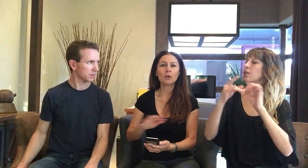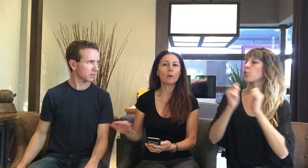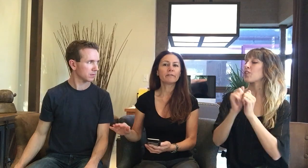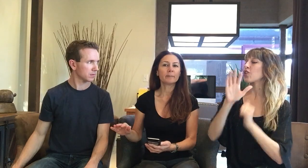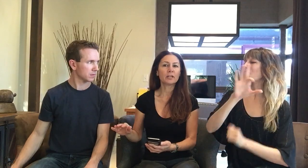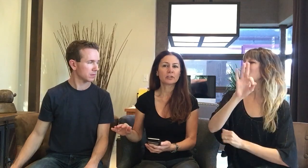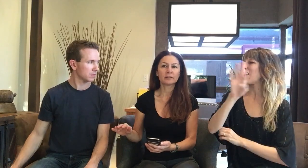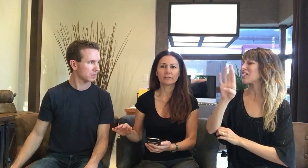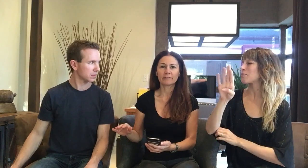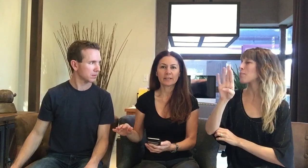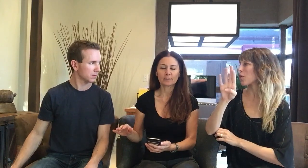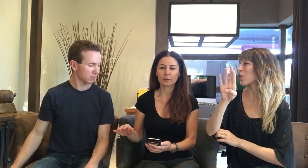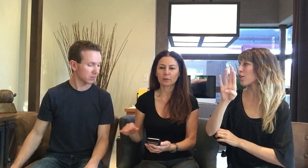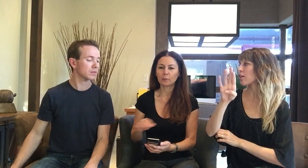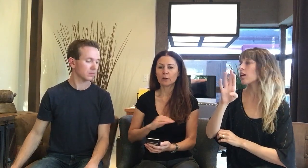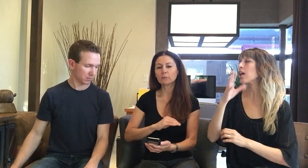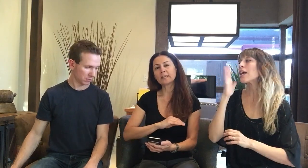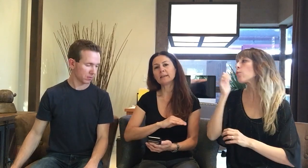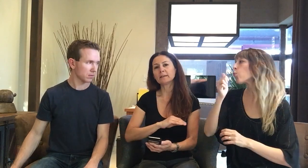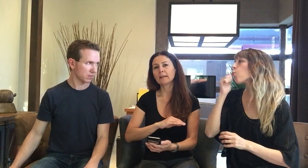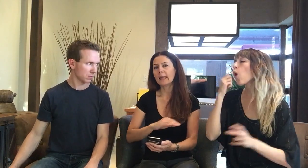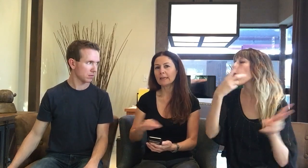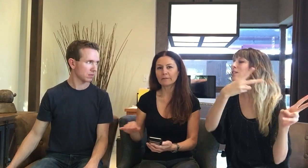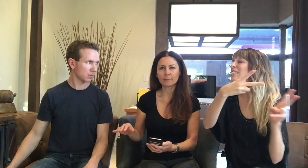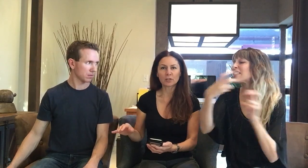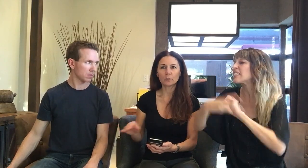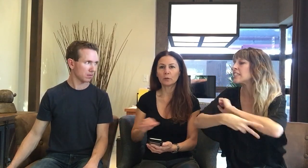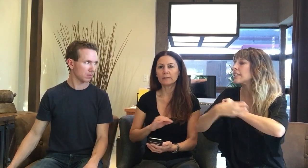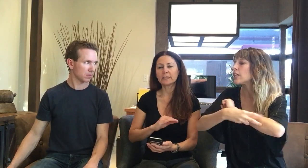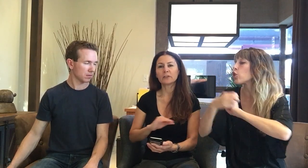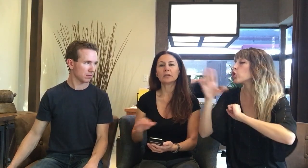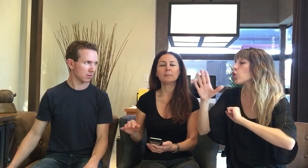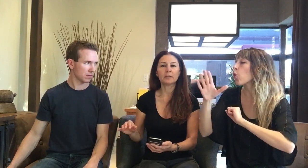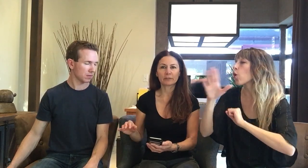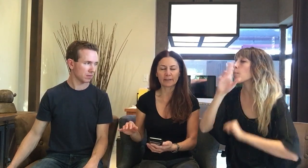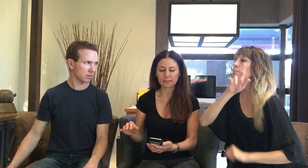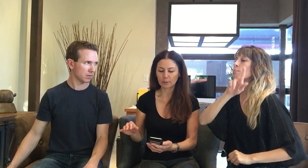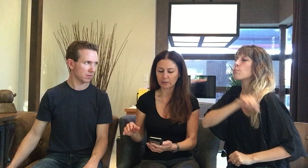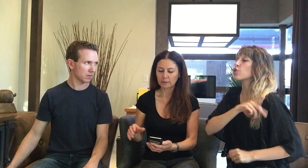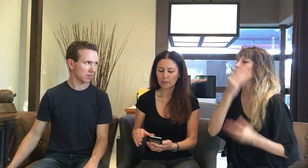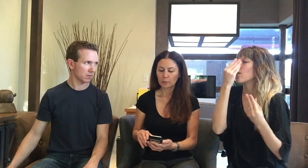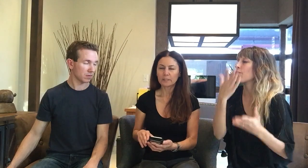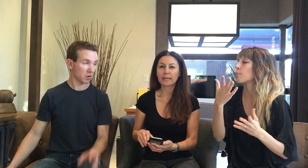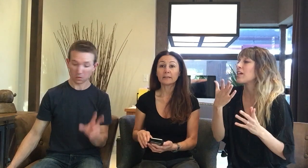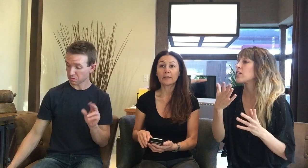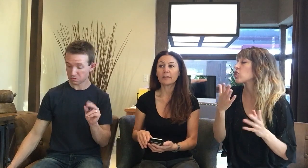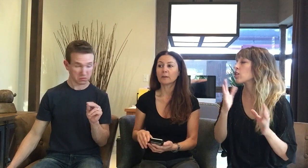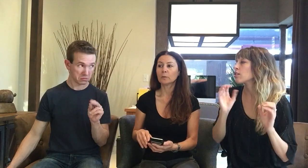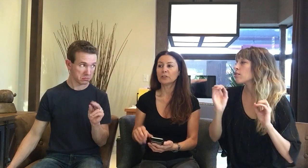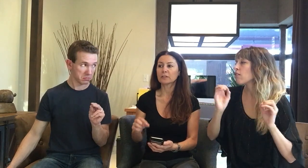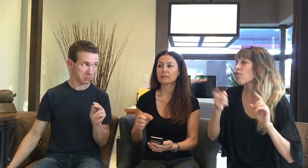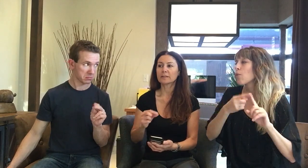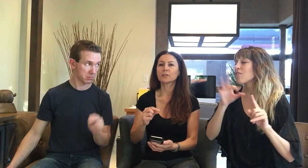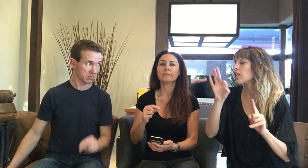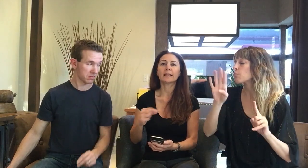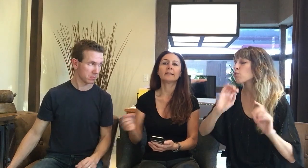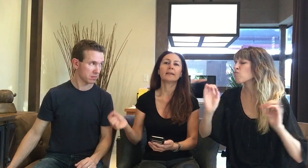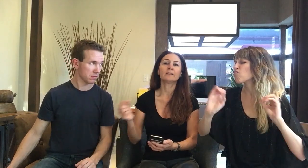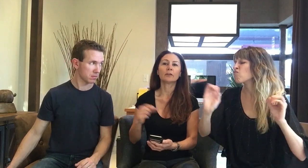no information from Facebook. We don't take any information. We don't even take your email from Facebook. We take nothing. We just essentially validate that you're